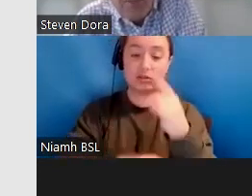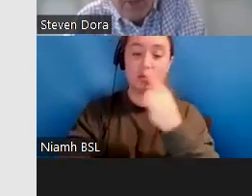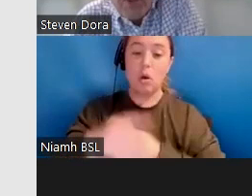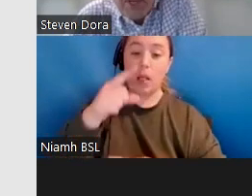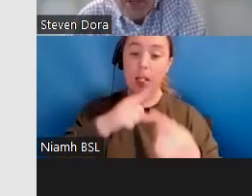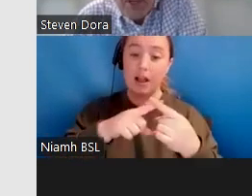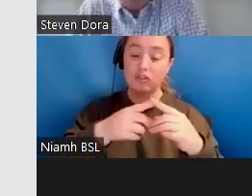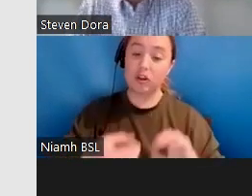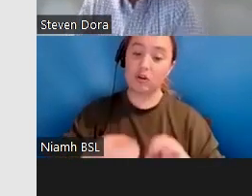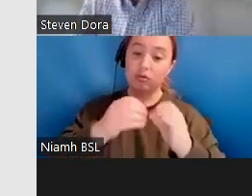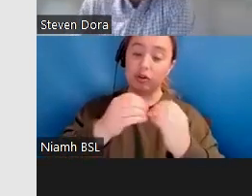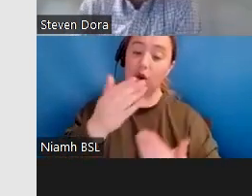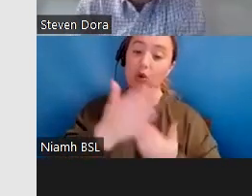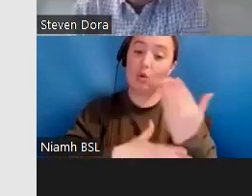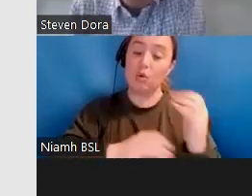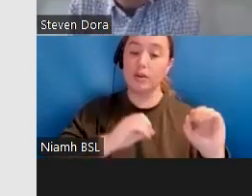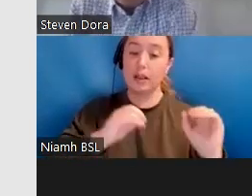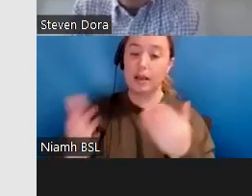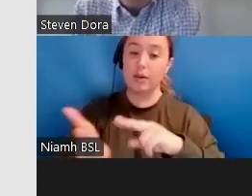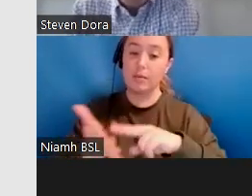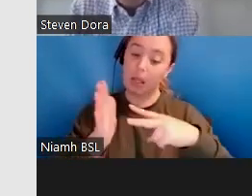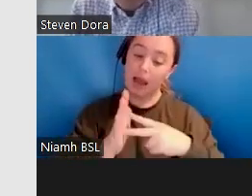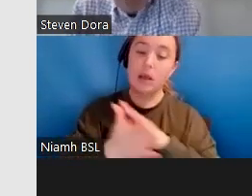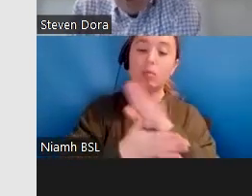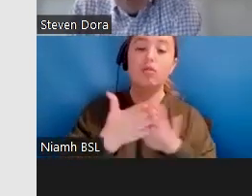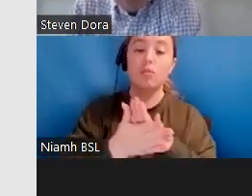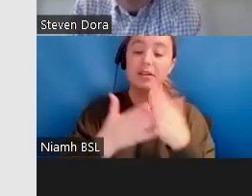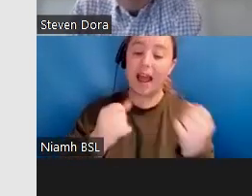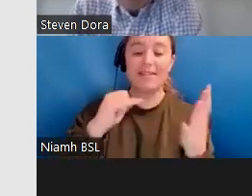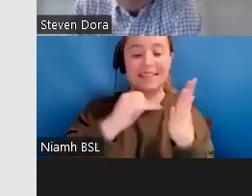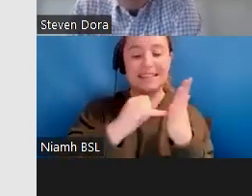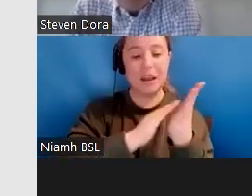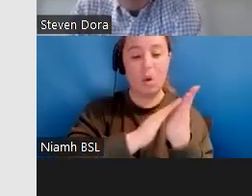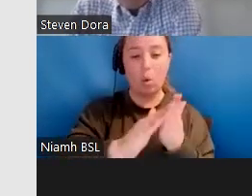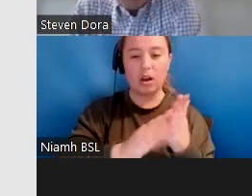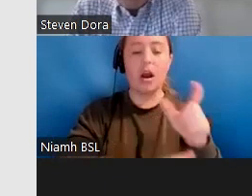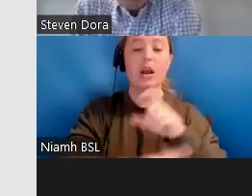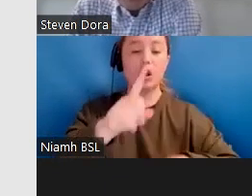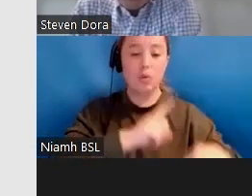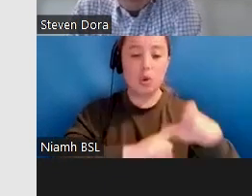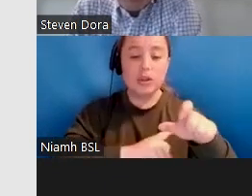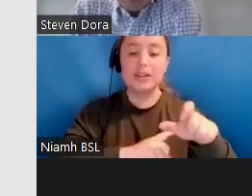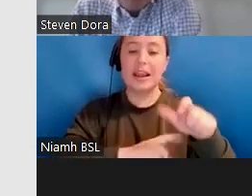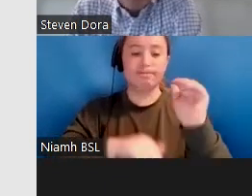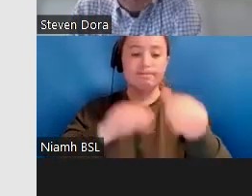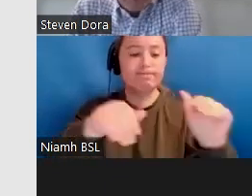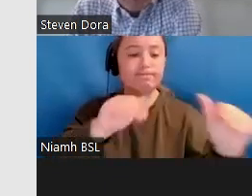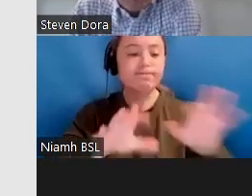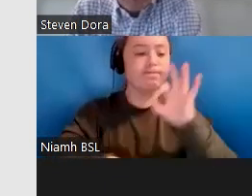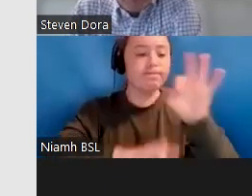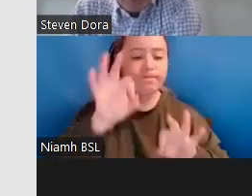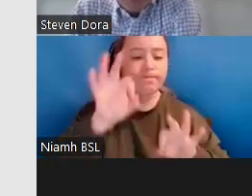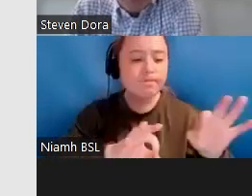undertook some outreach with our stakeholder community to identify what new priorities we should address.